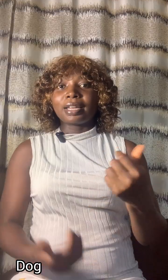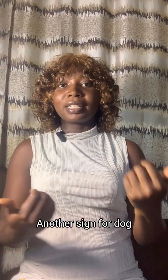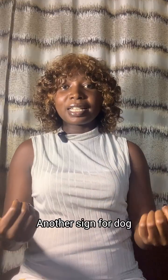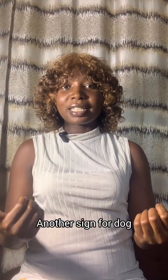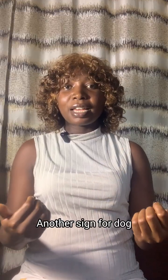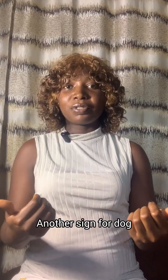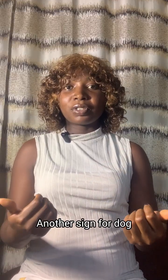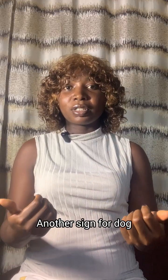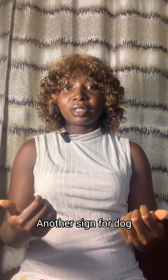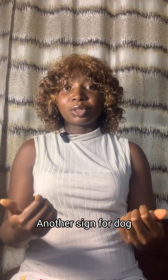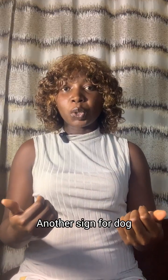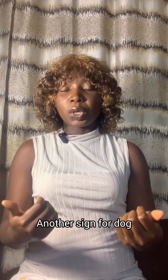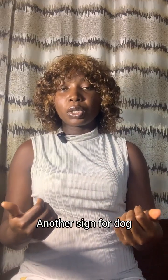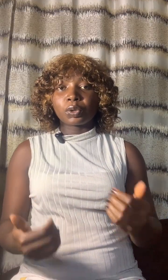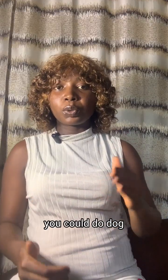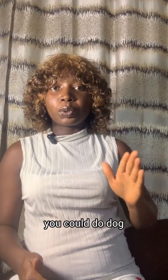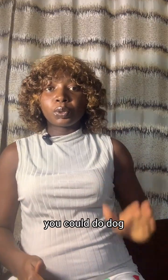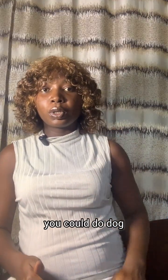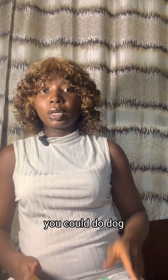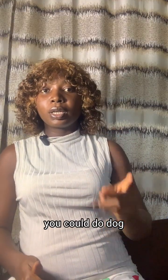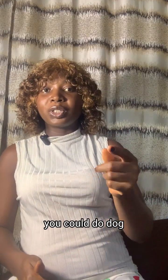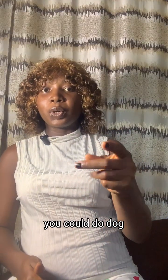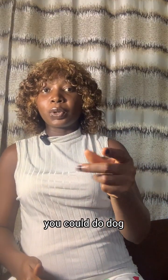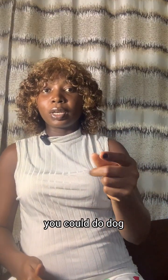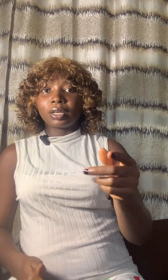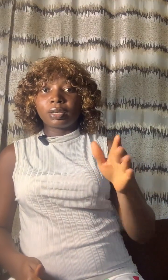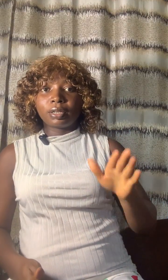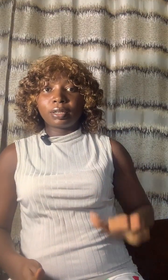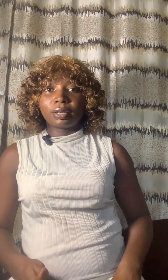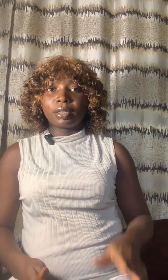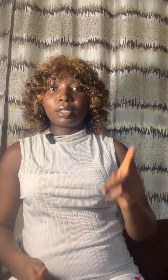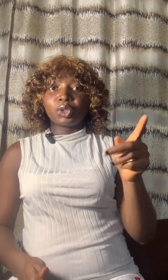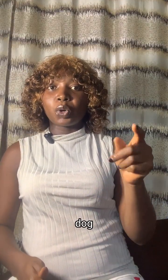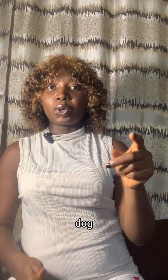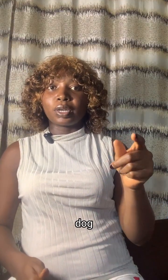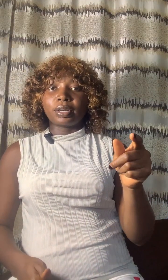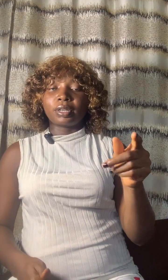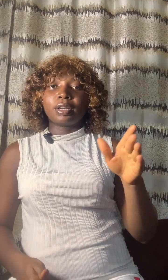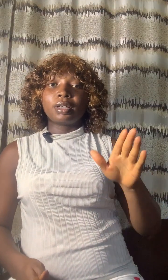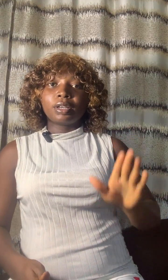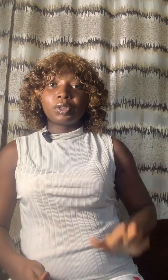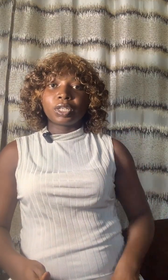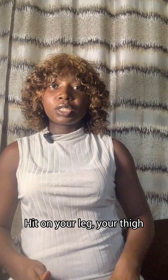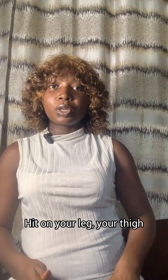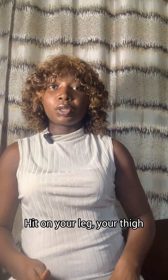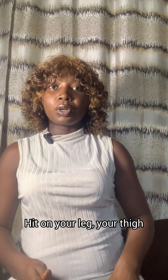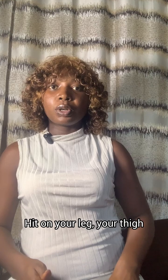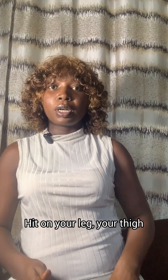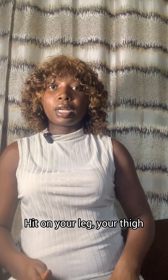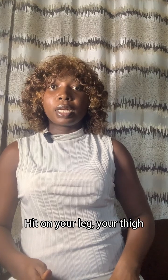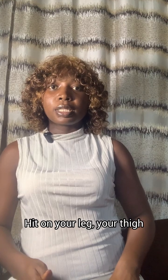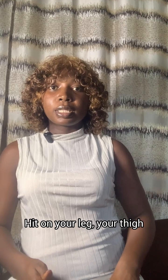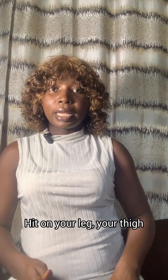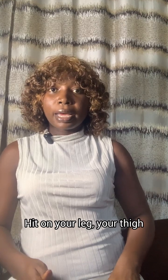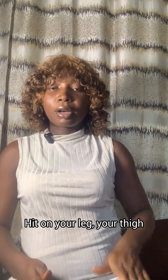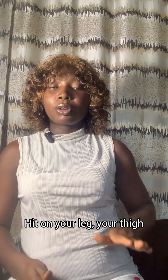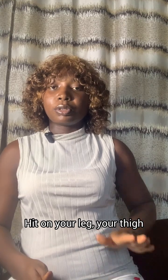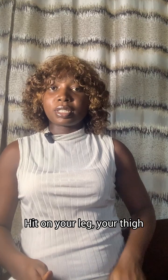Another sign for dog, you could do dog, dog, Hit on your leg, your